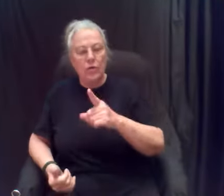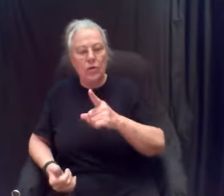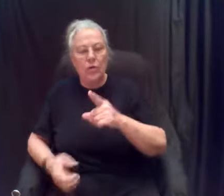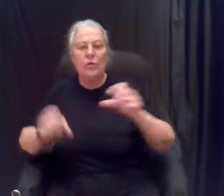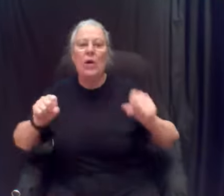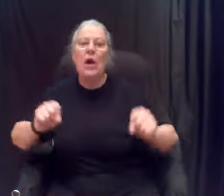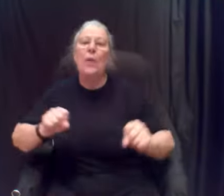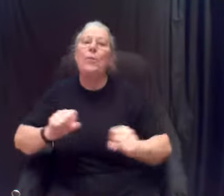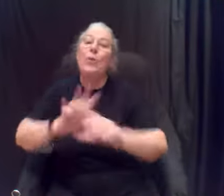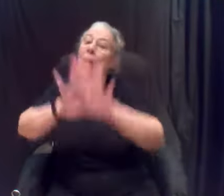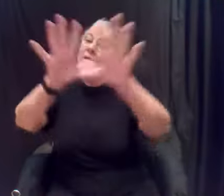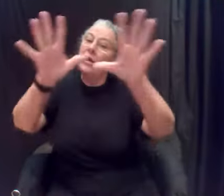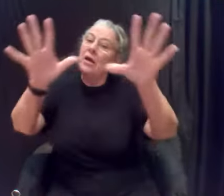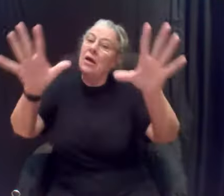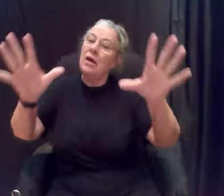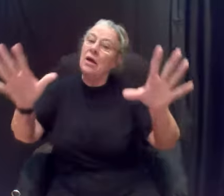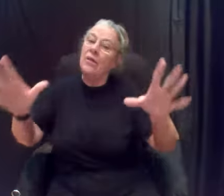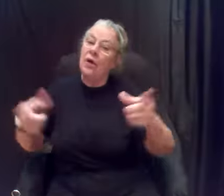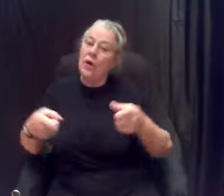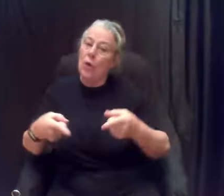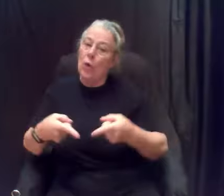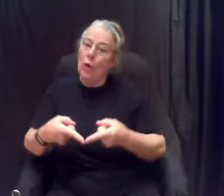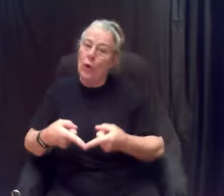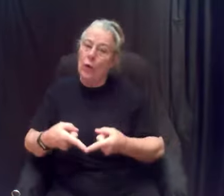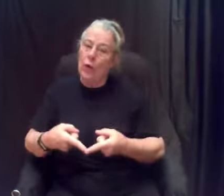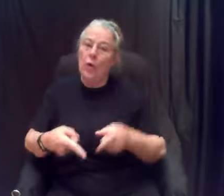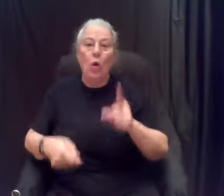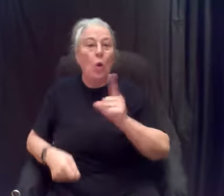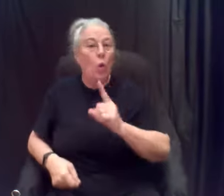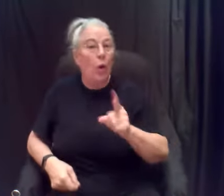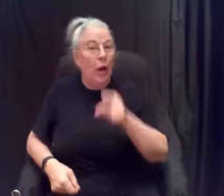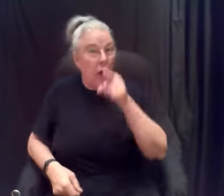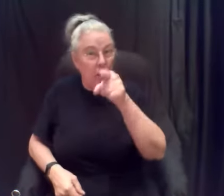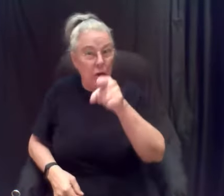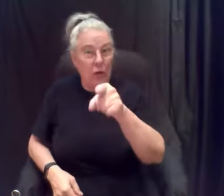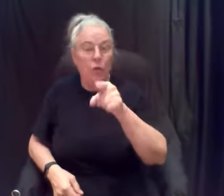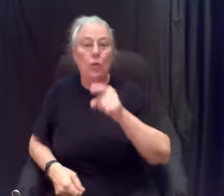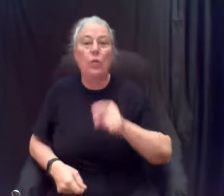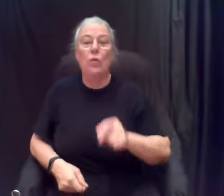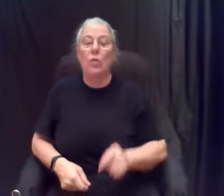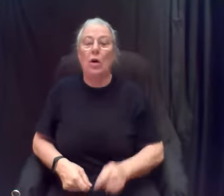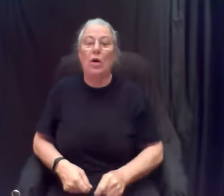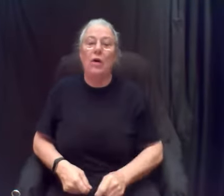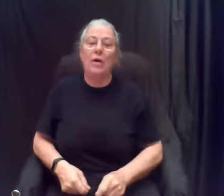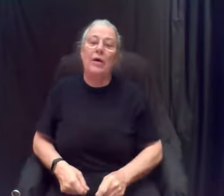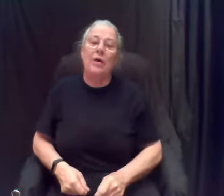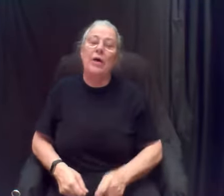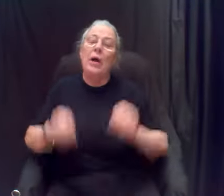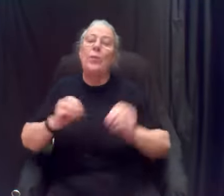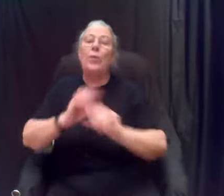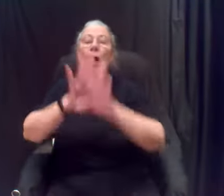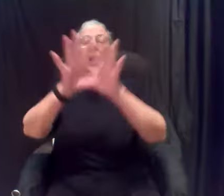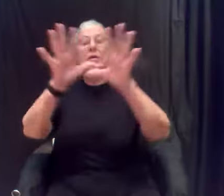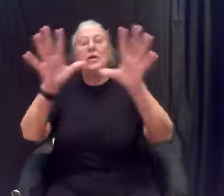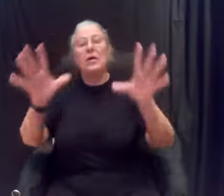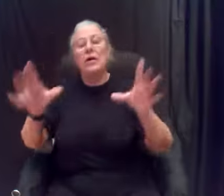true. Brighten the corner where you are. Brighten